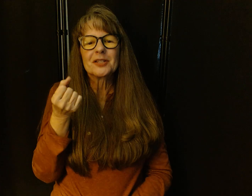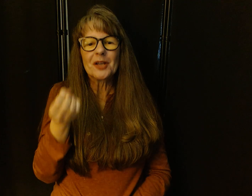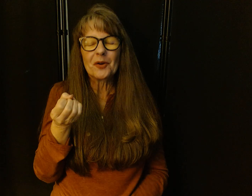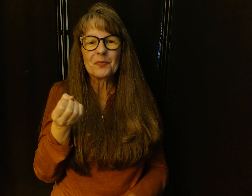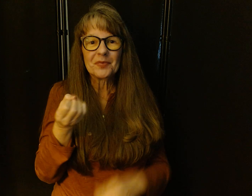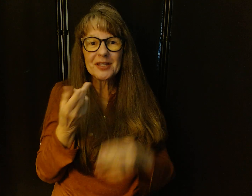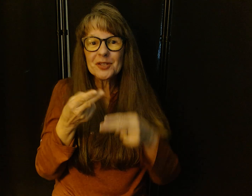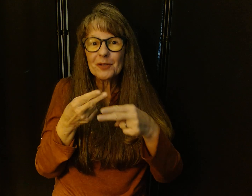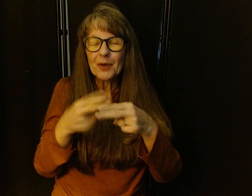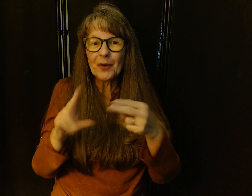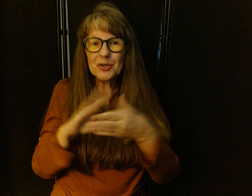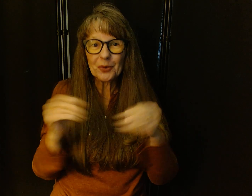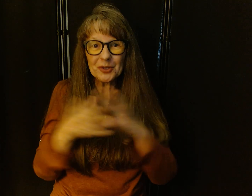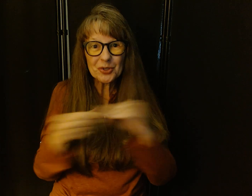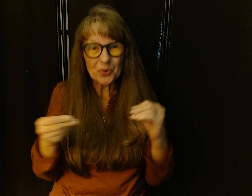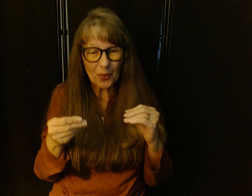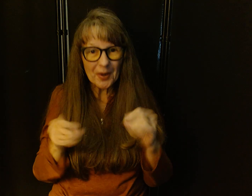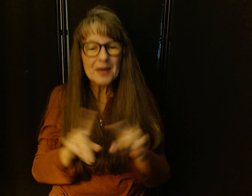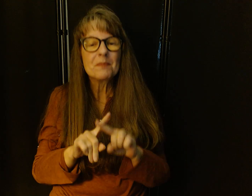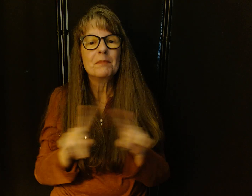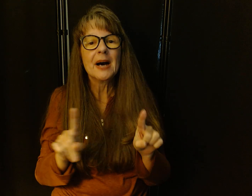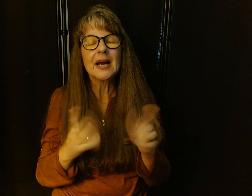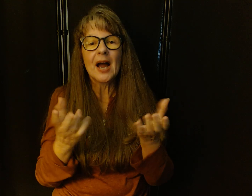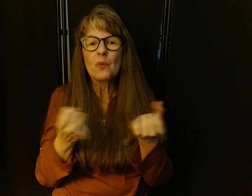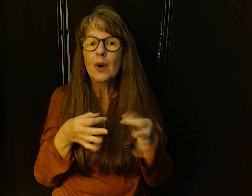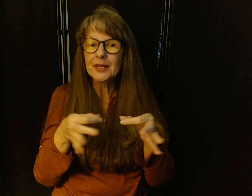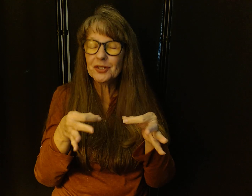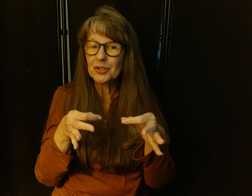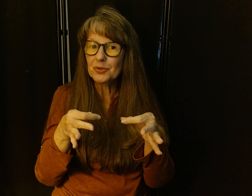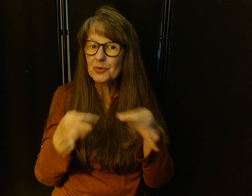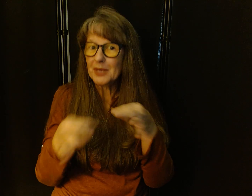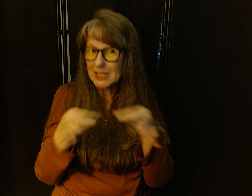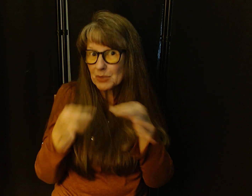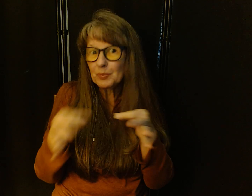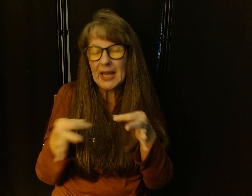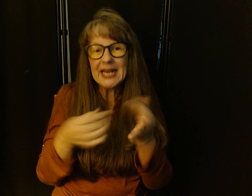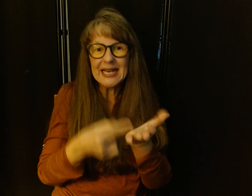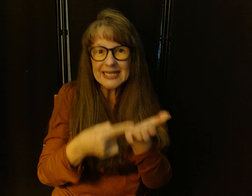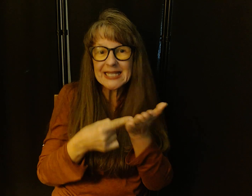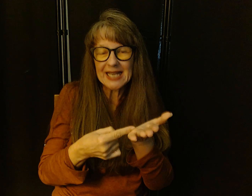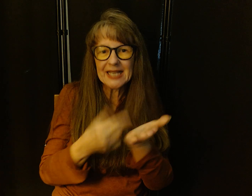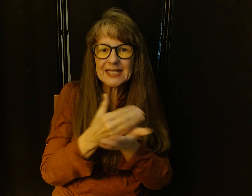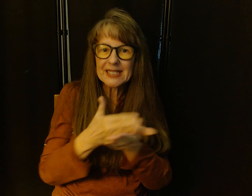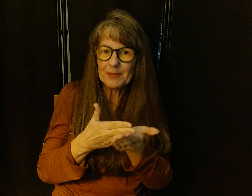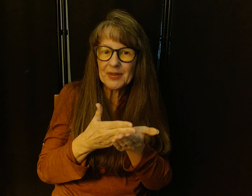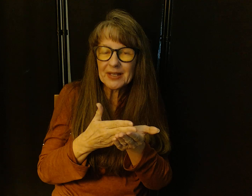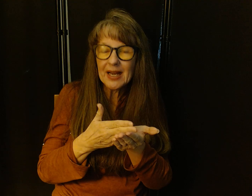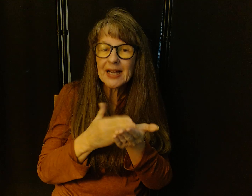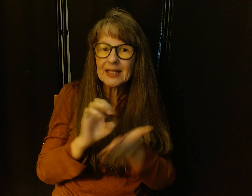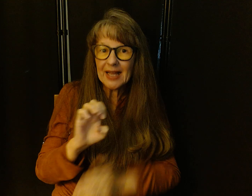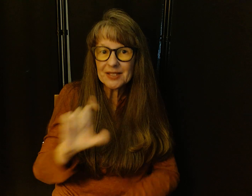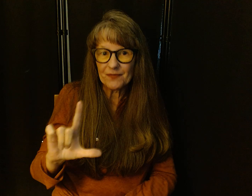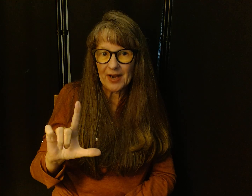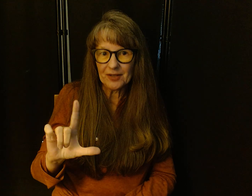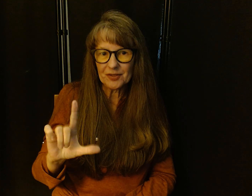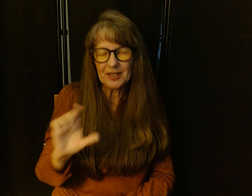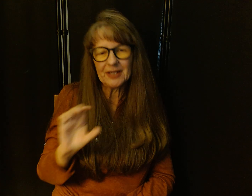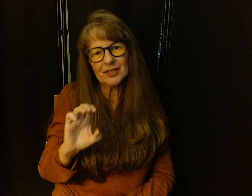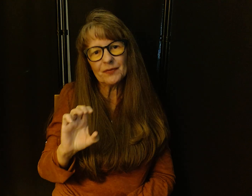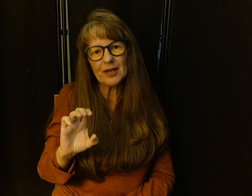So this is a very short story, but I wanted to explain and discuss some of the classifiers. And classifiers